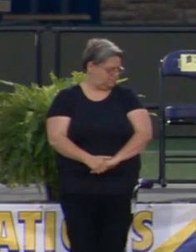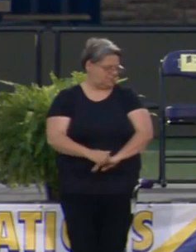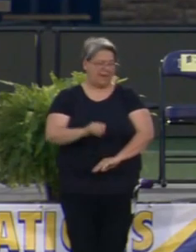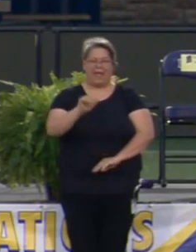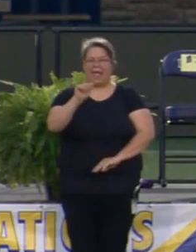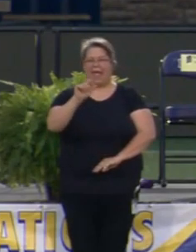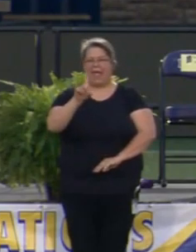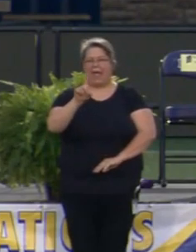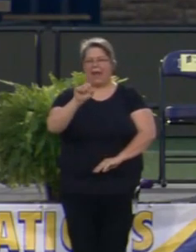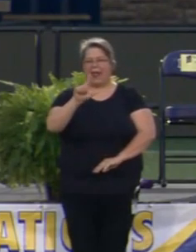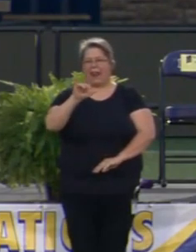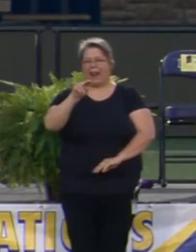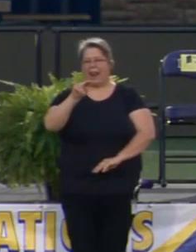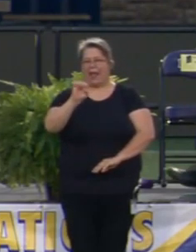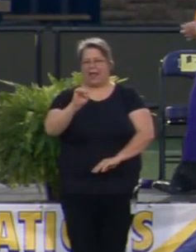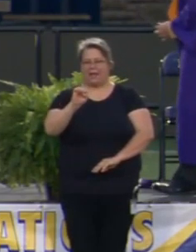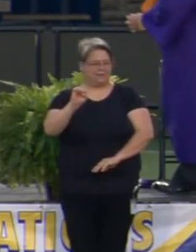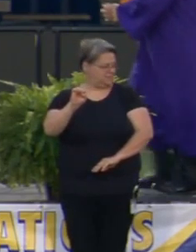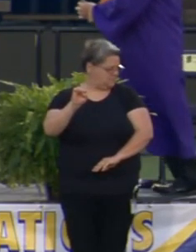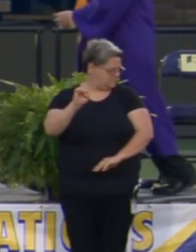Adeline Zistris.